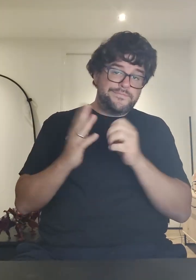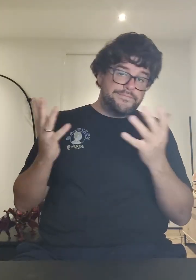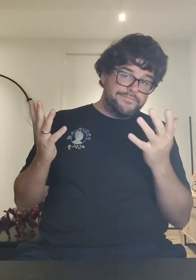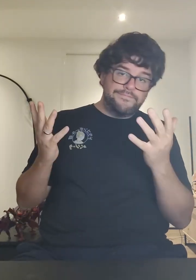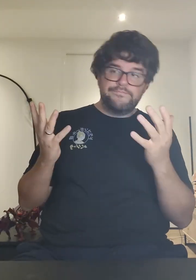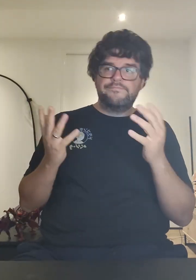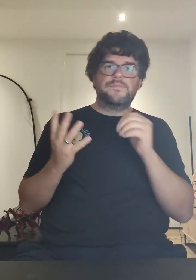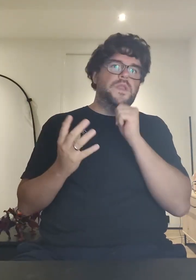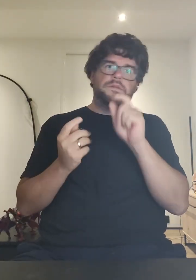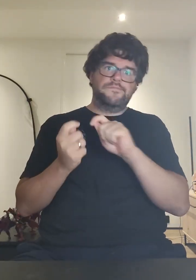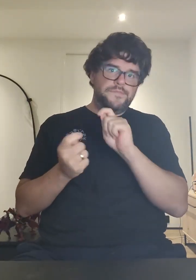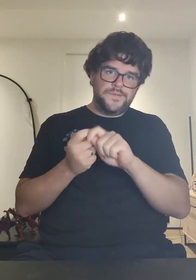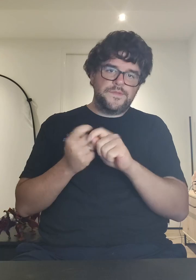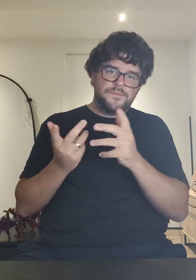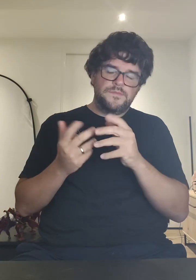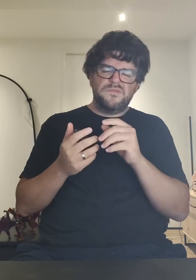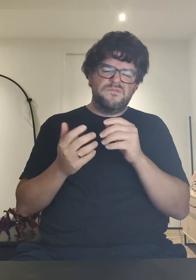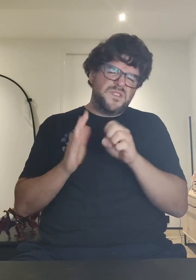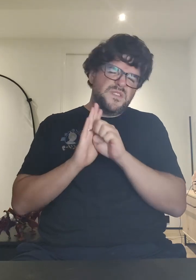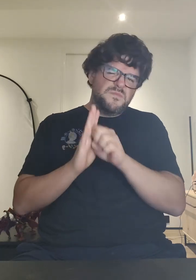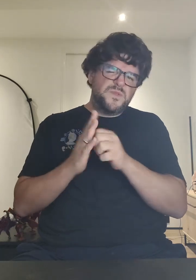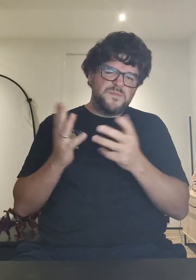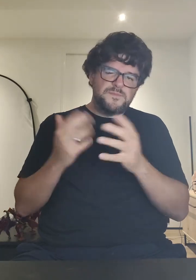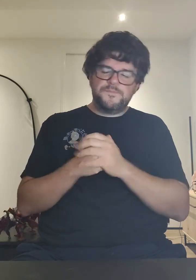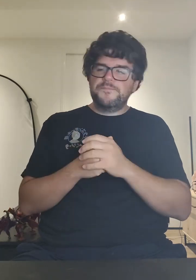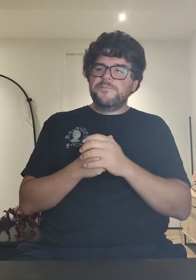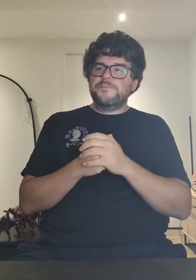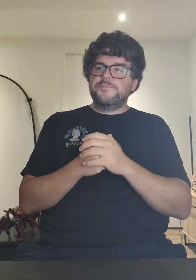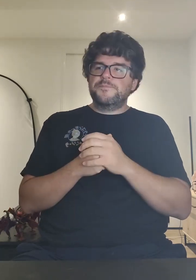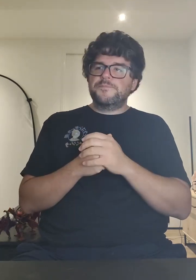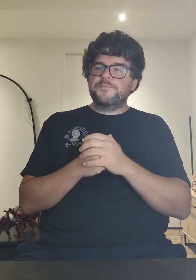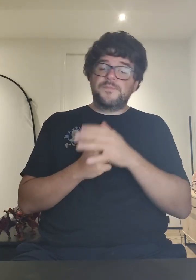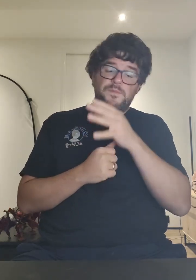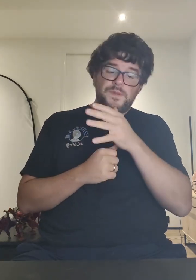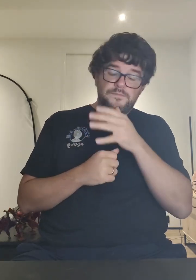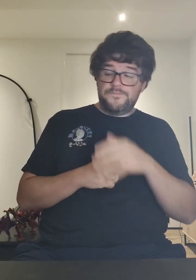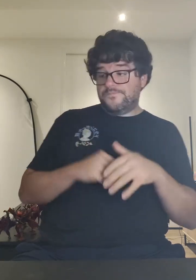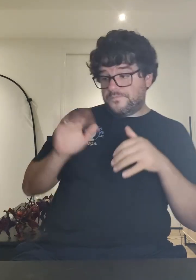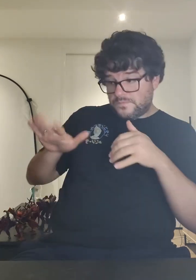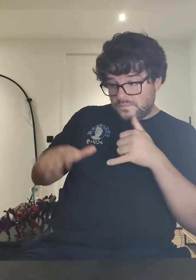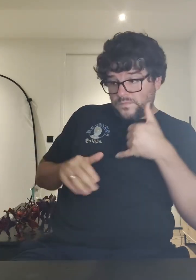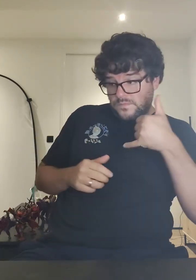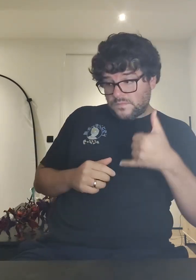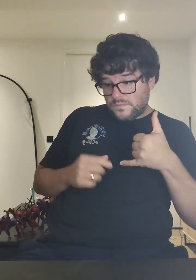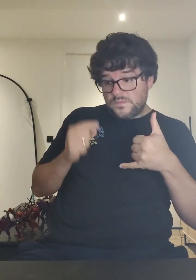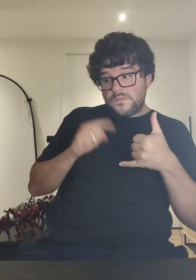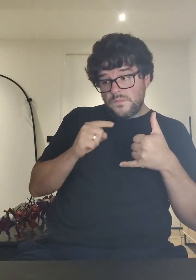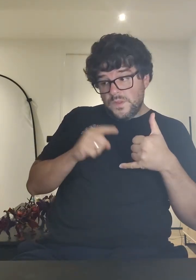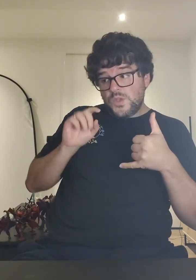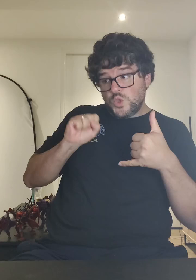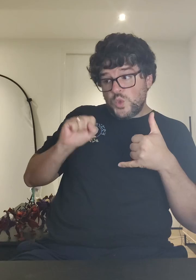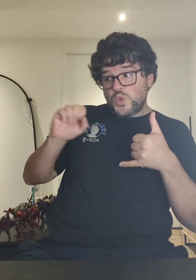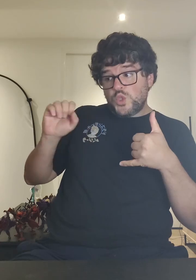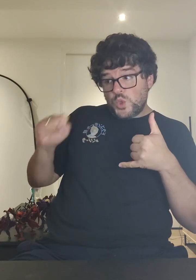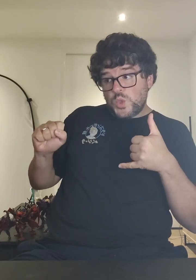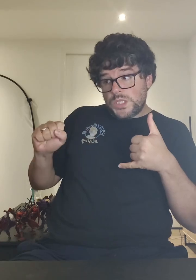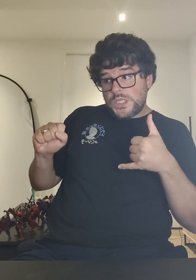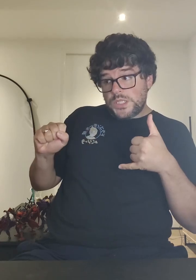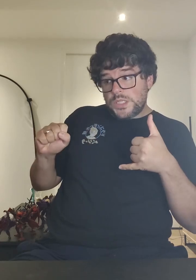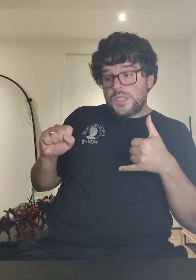interpret for my mom. This isn't a specific example of the specific details, but this is kind of more or less how it would go.